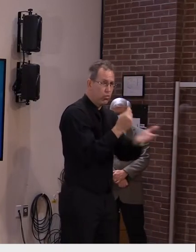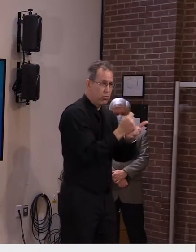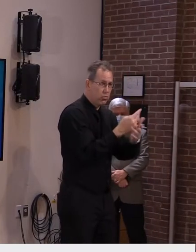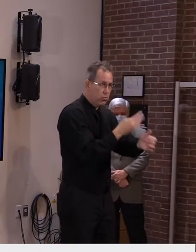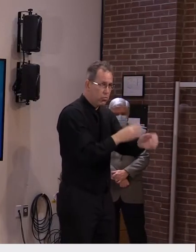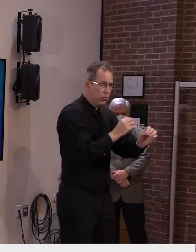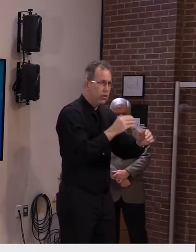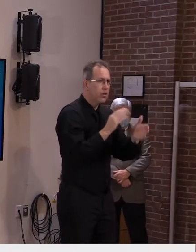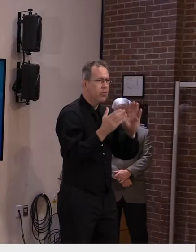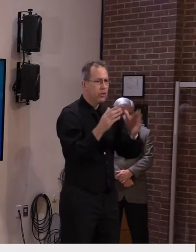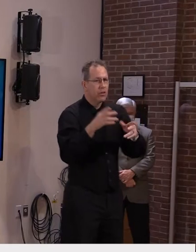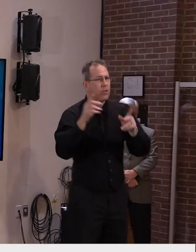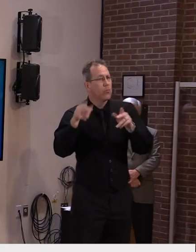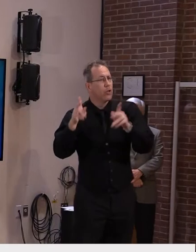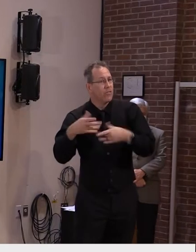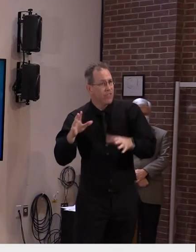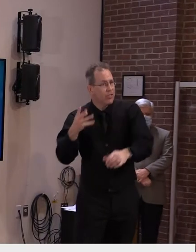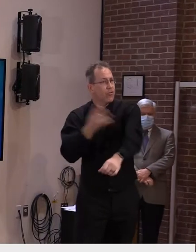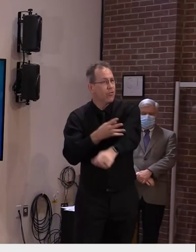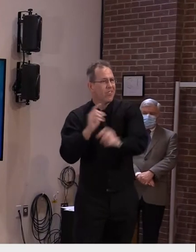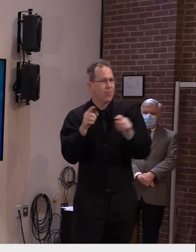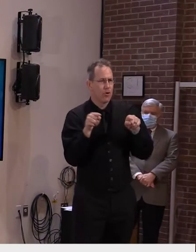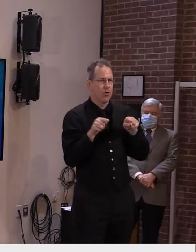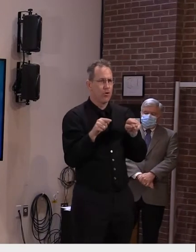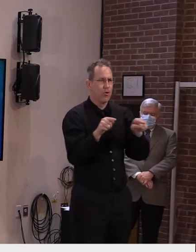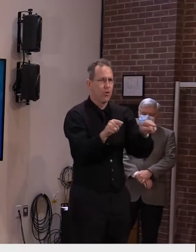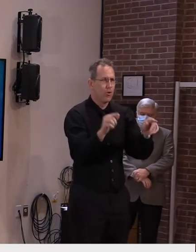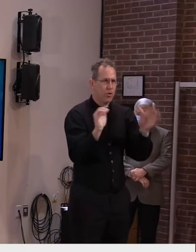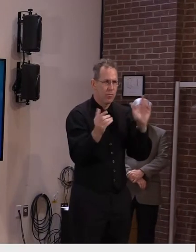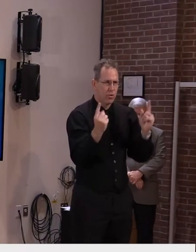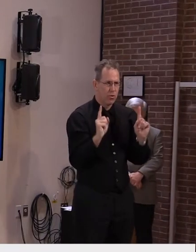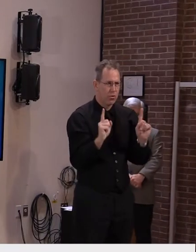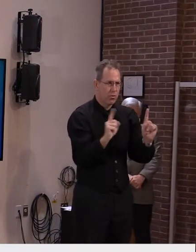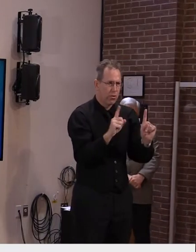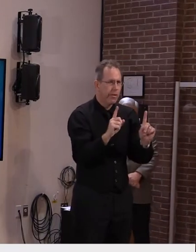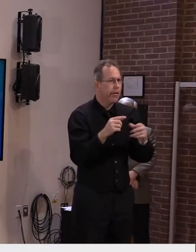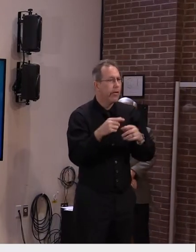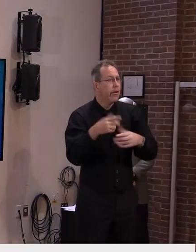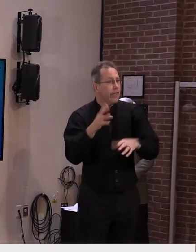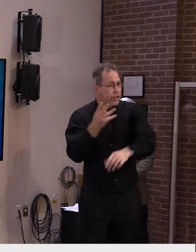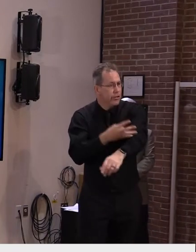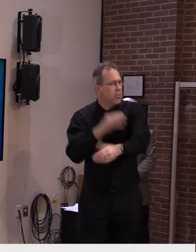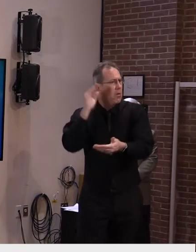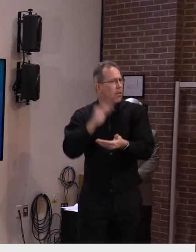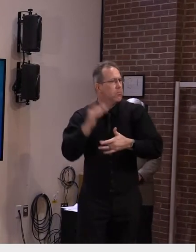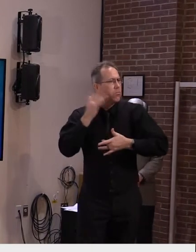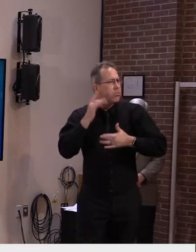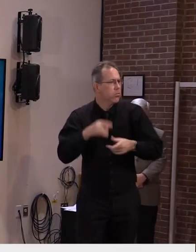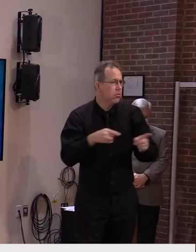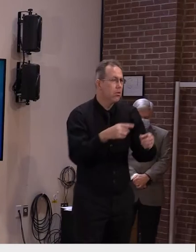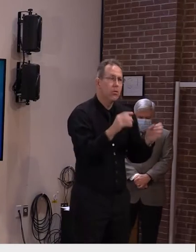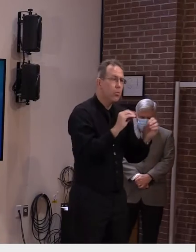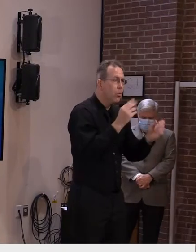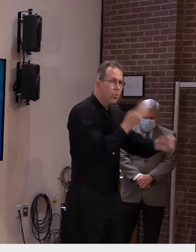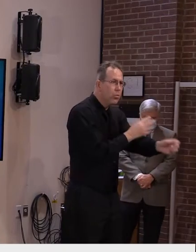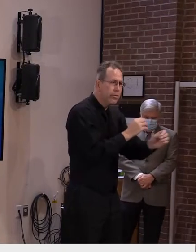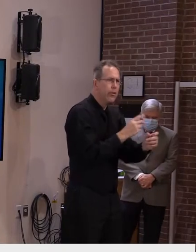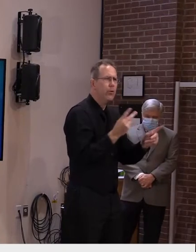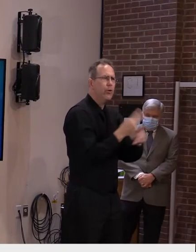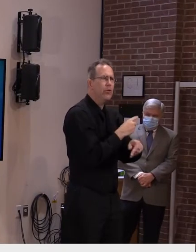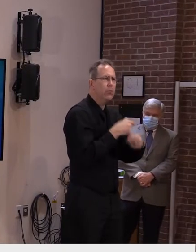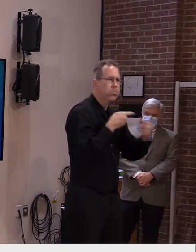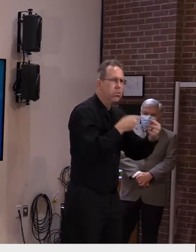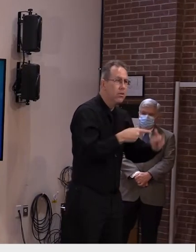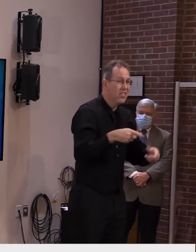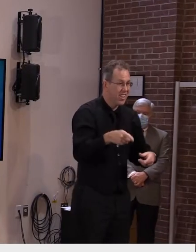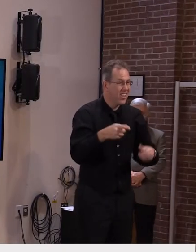thesis, because if they don't end up in the hospital, were they not going to end up there anyways? Or did they not